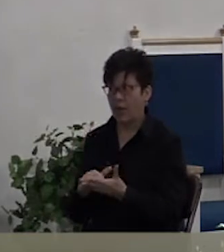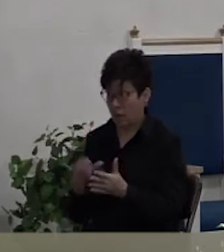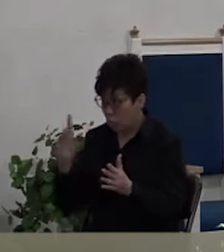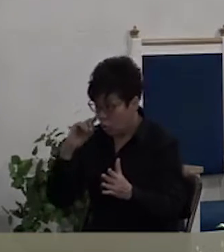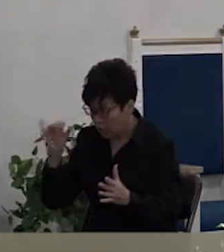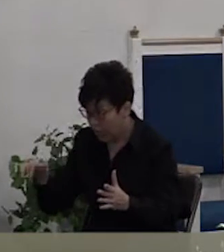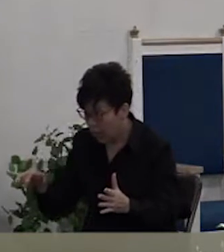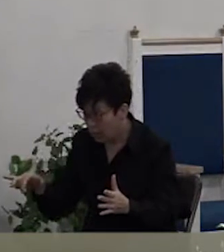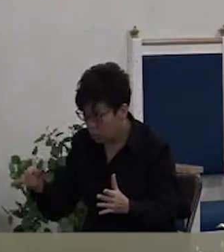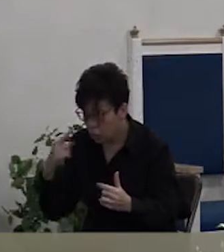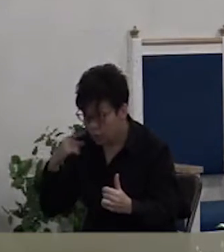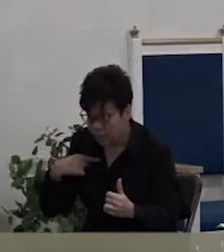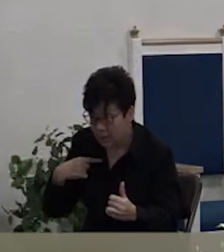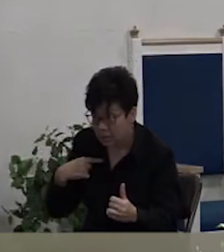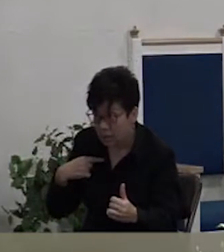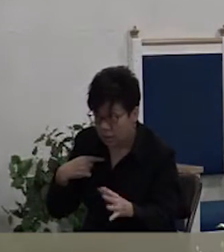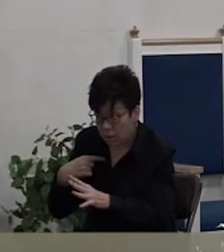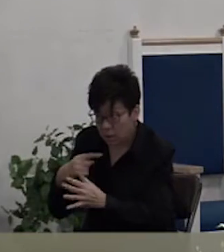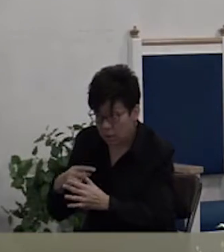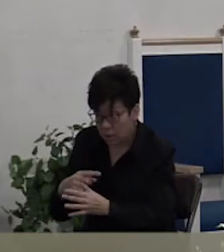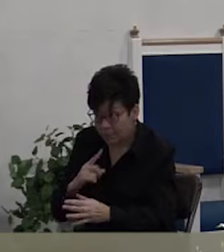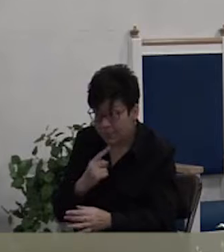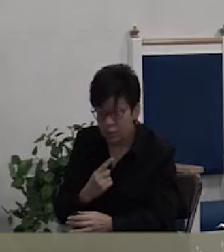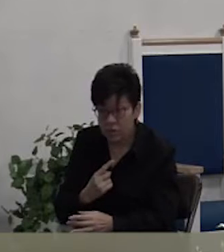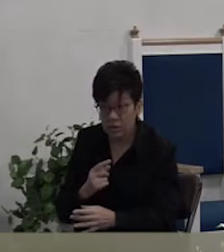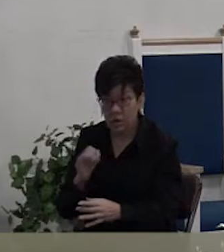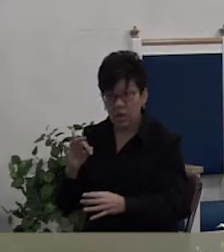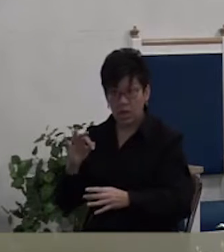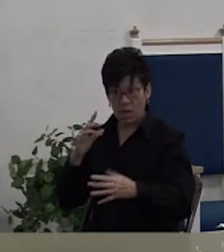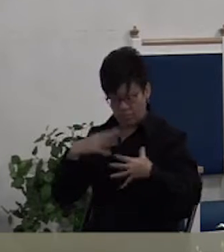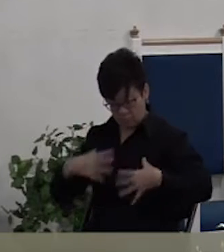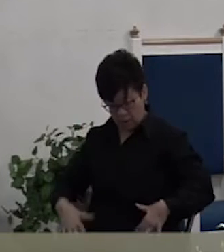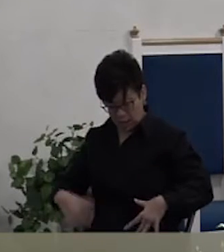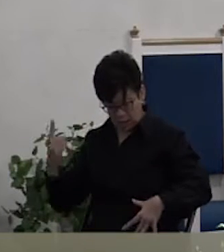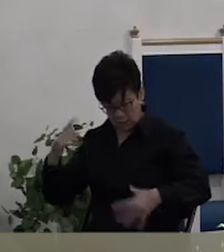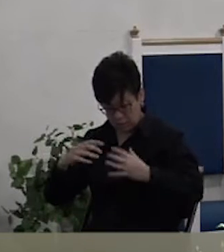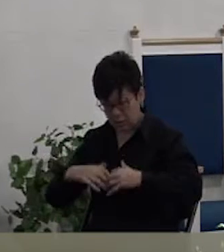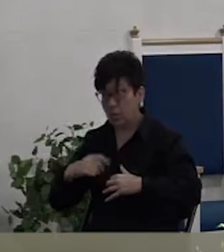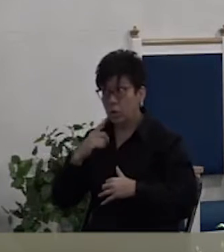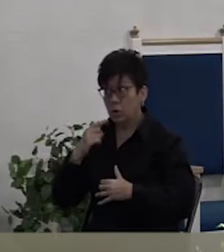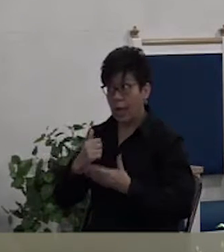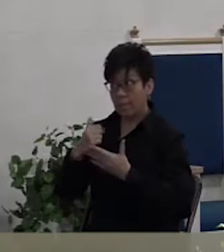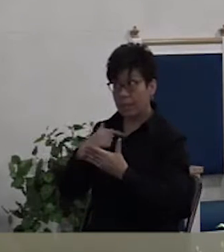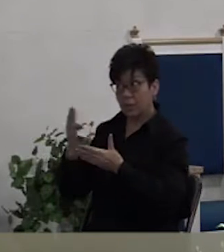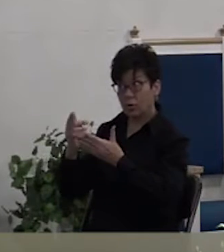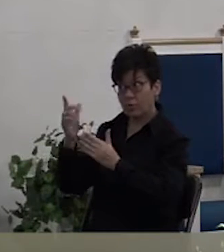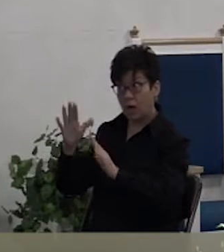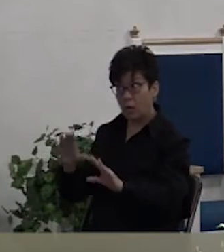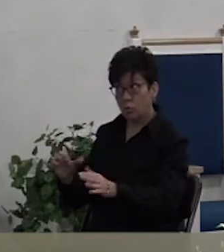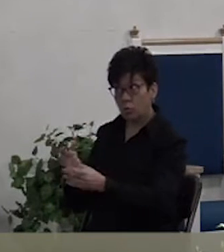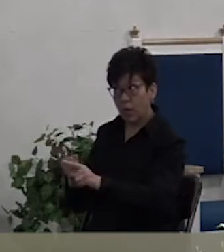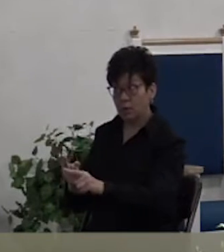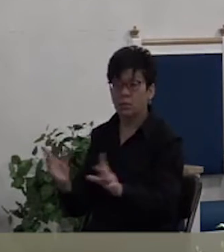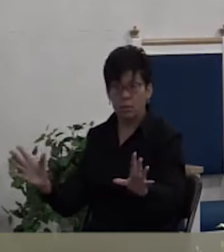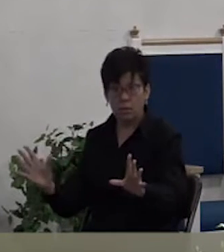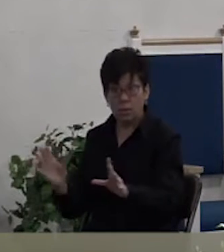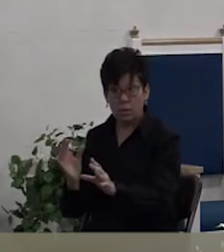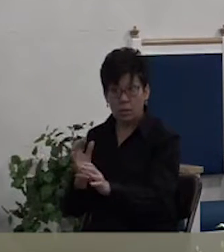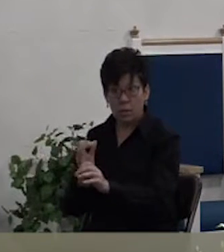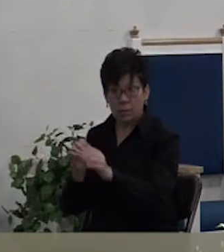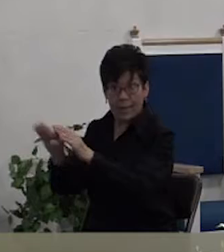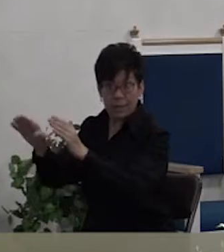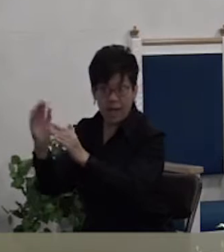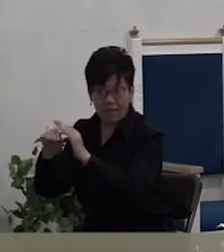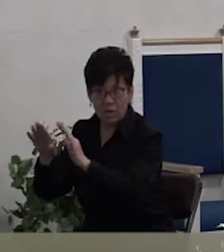y'all hear me saying that? I mean it. If that's what it takes for me to serve God and do right and make it to